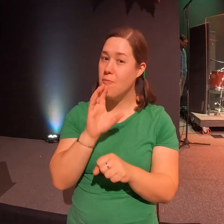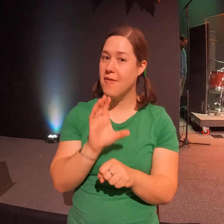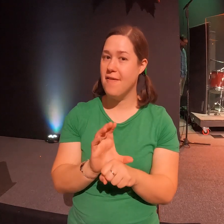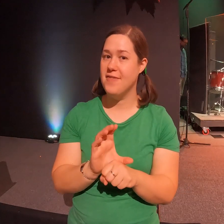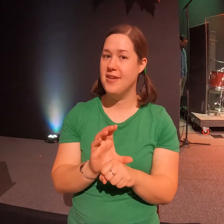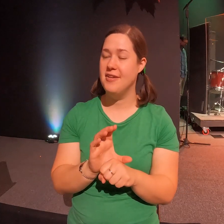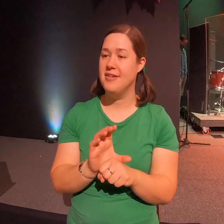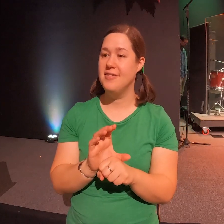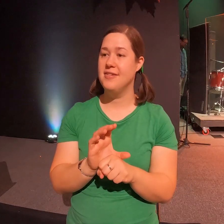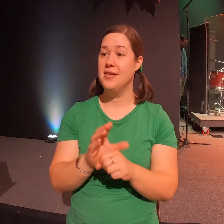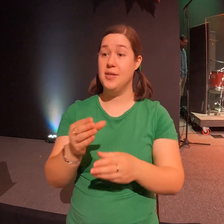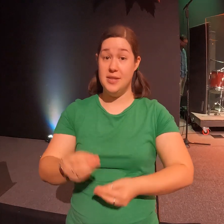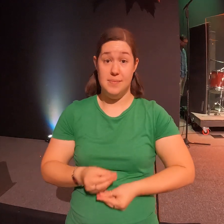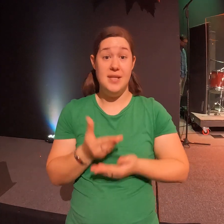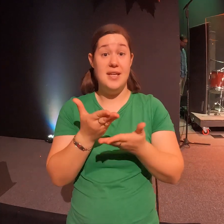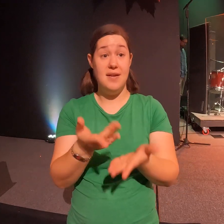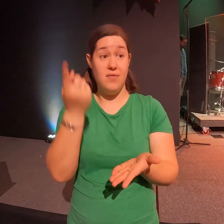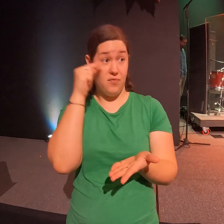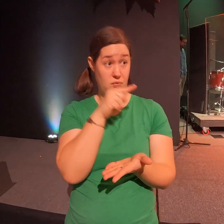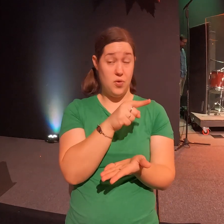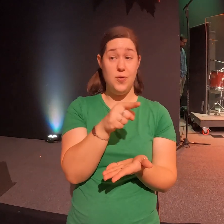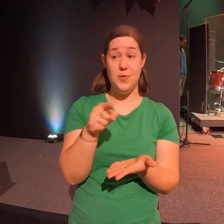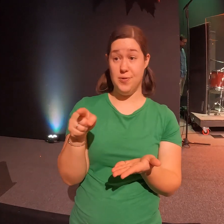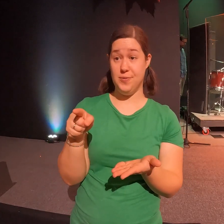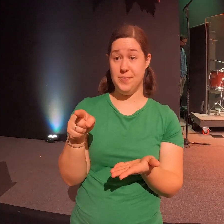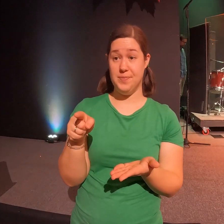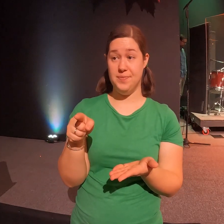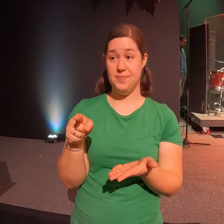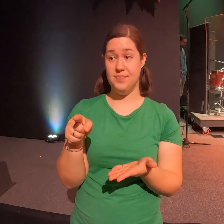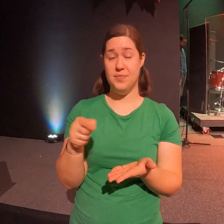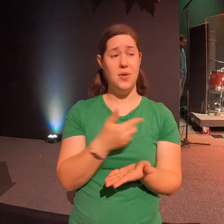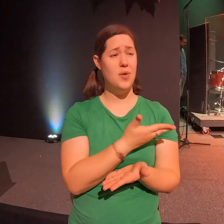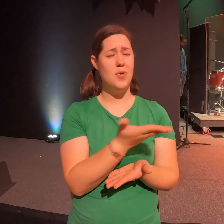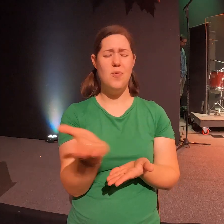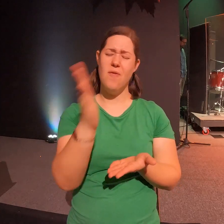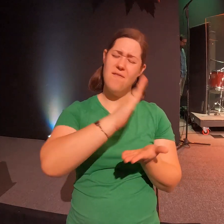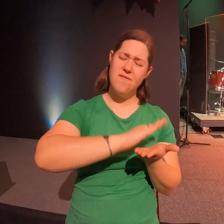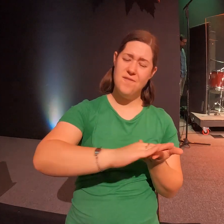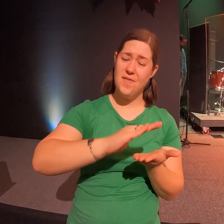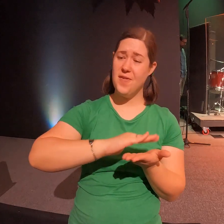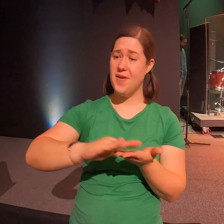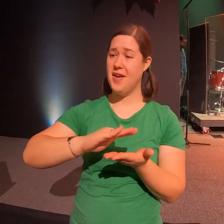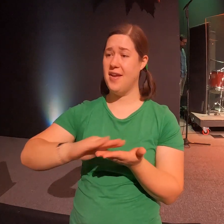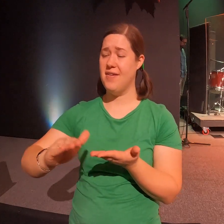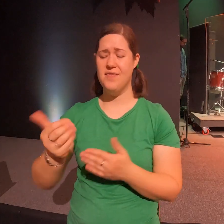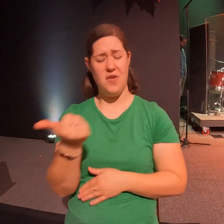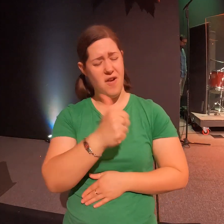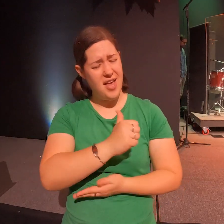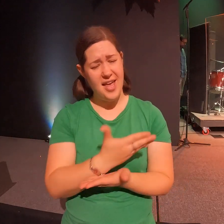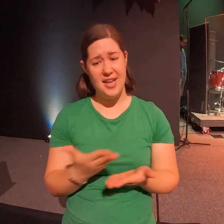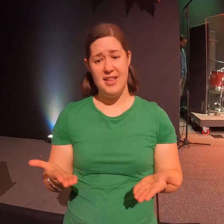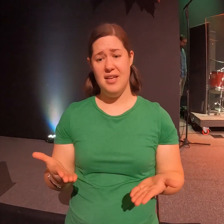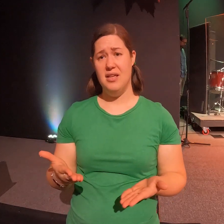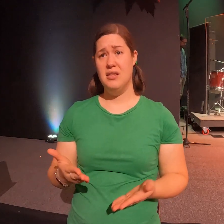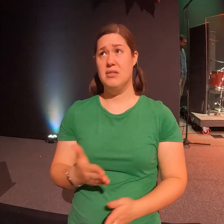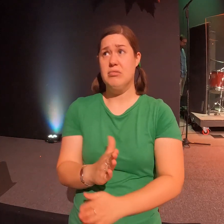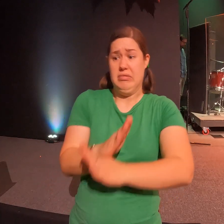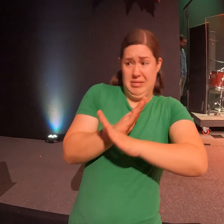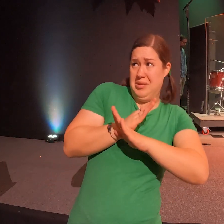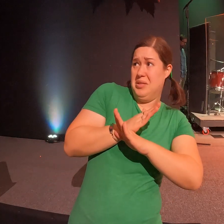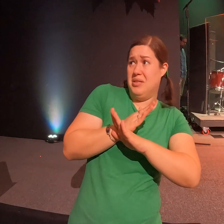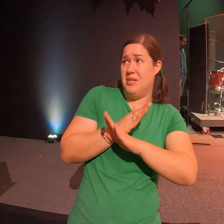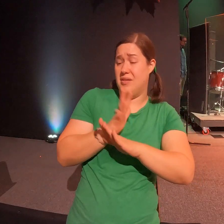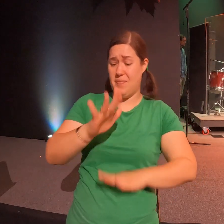one that's been given for you. You're forgiven for anything that's been holding you back, keeping you